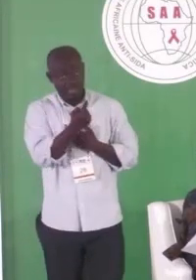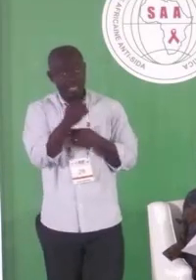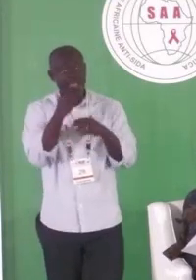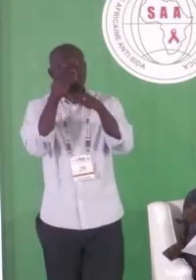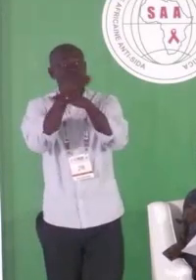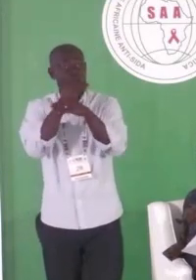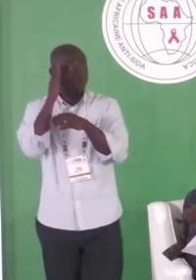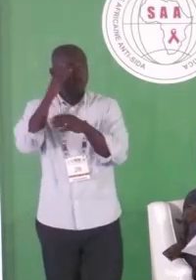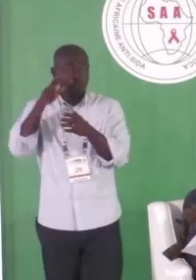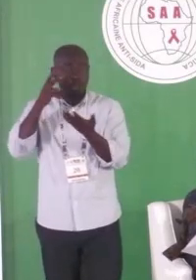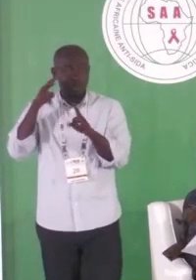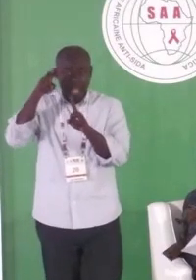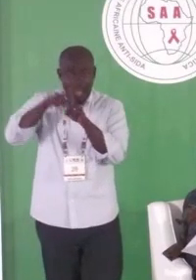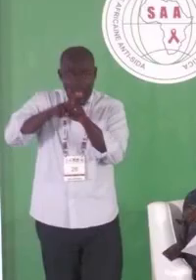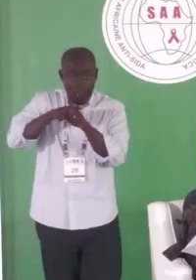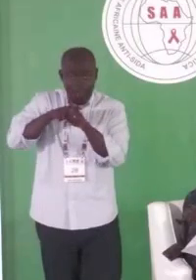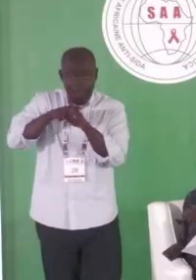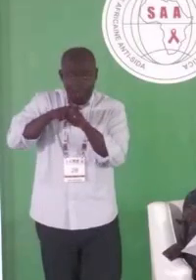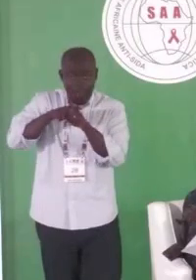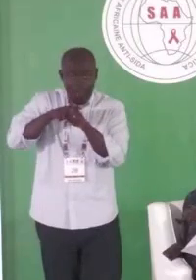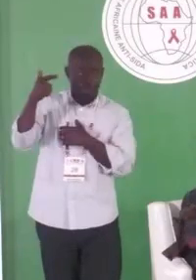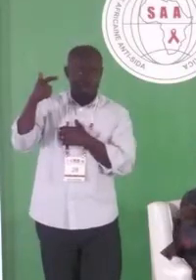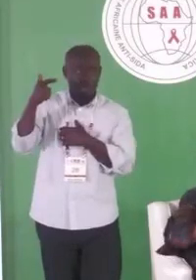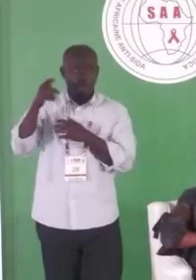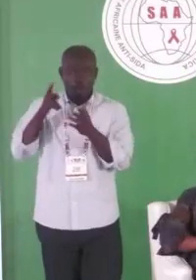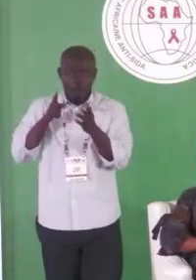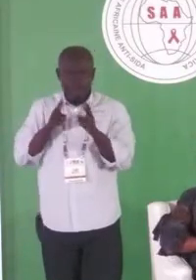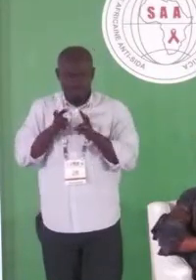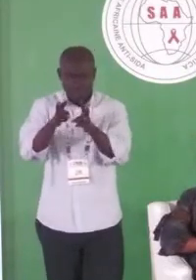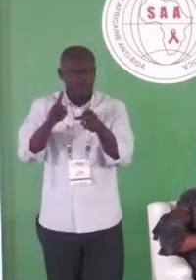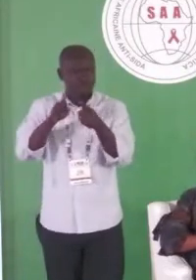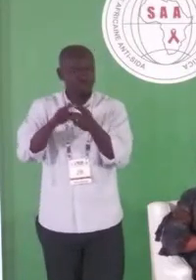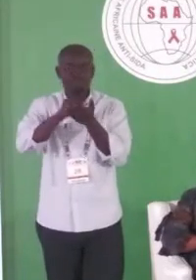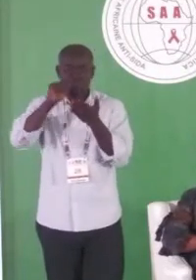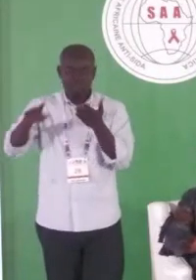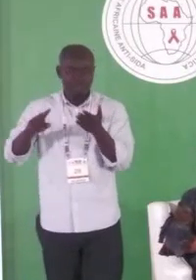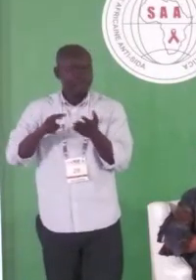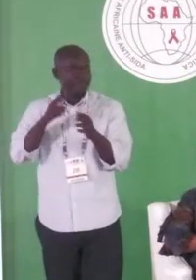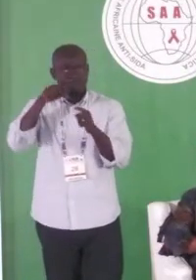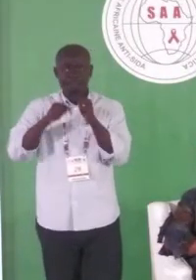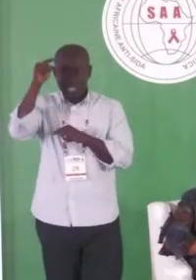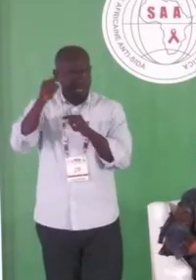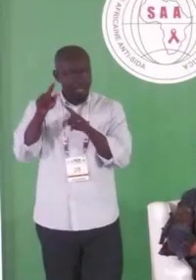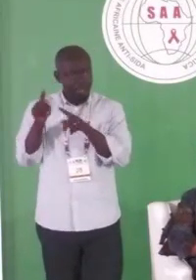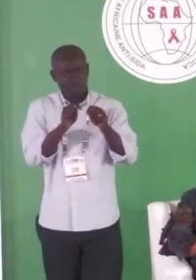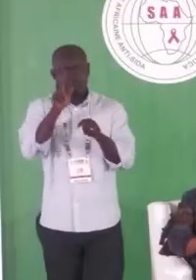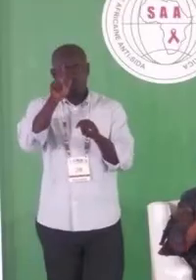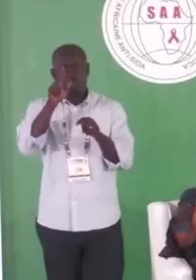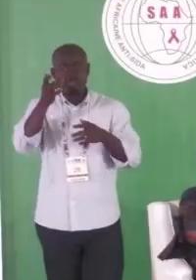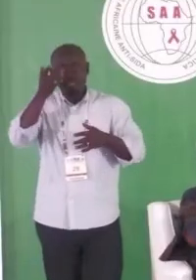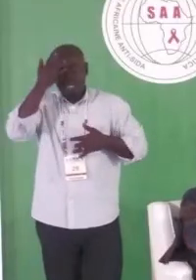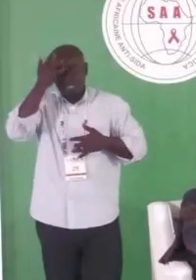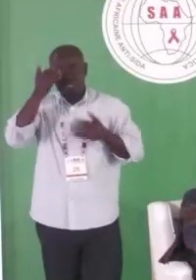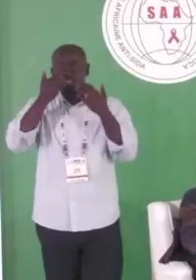be applying for the gold tier on the path to elimination of vertical transmission of all 3 diseases. Thank you